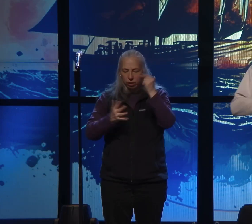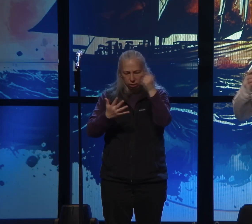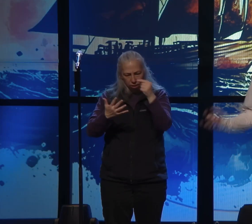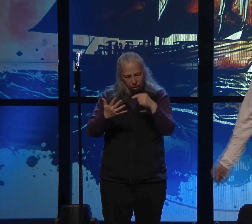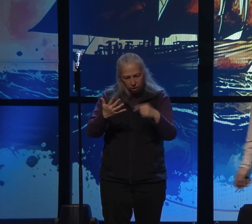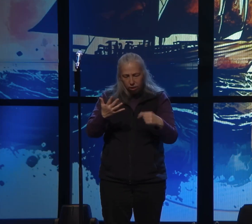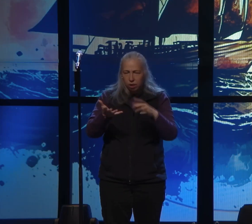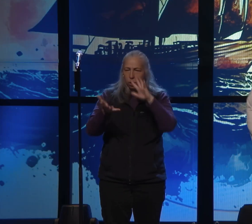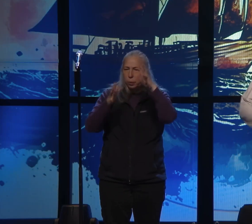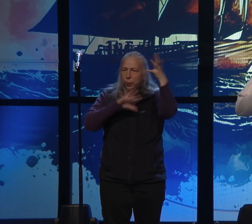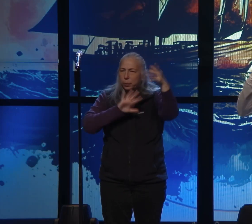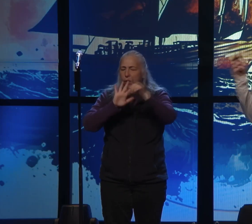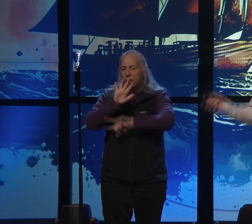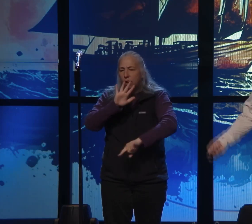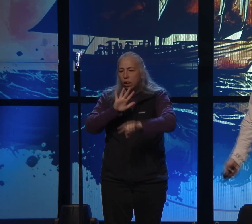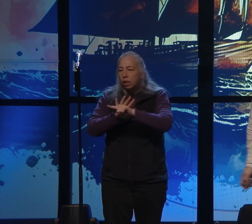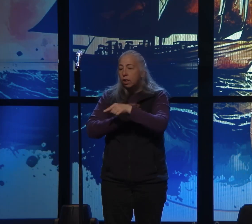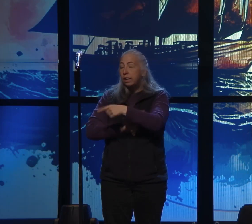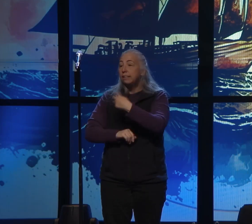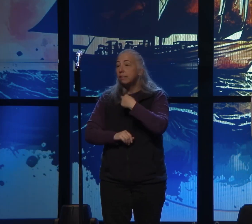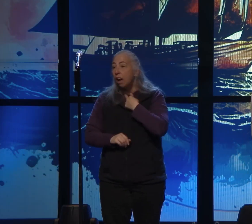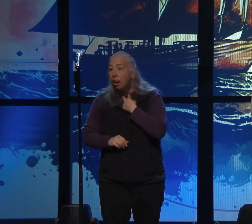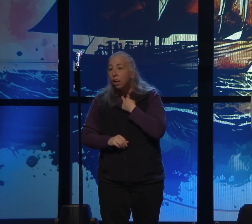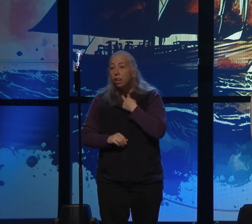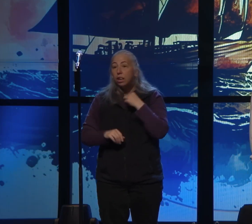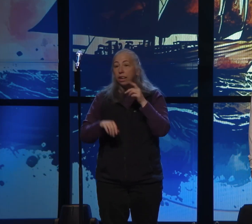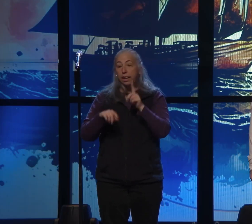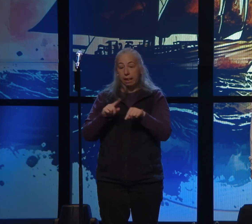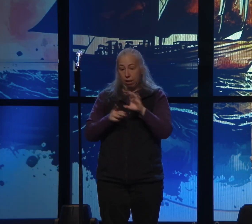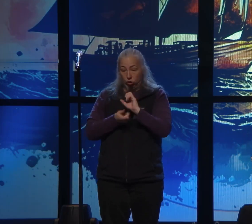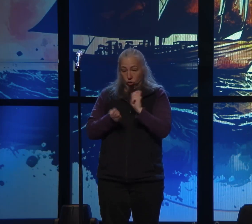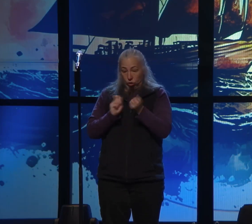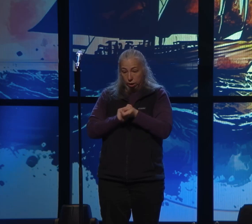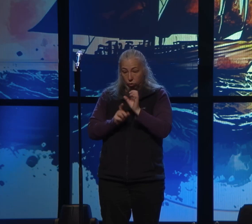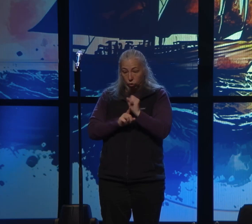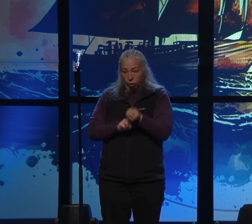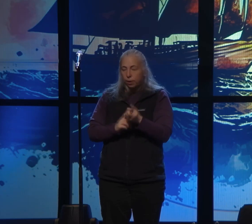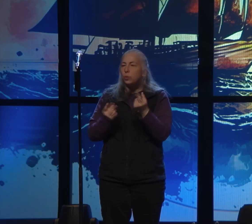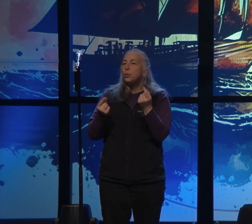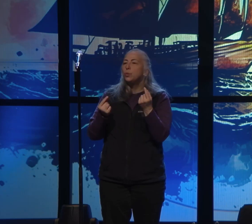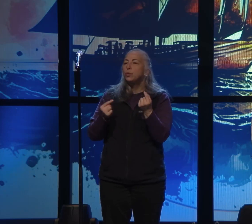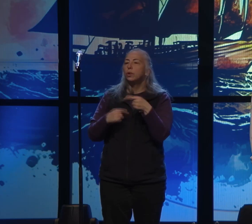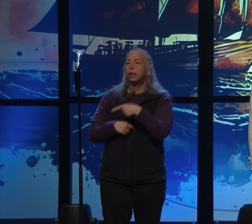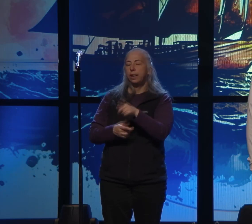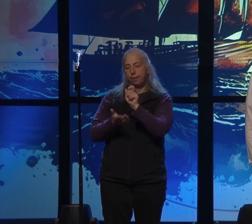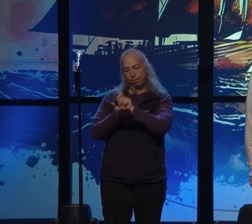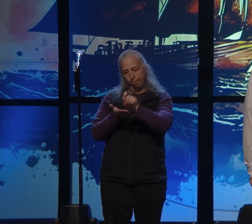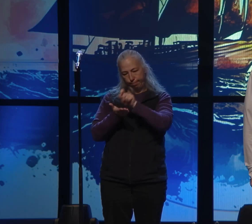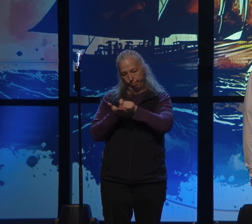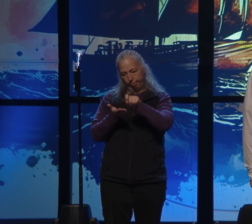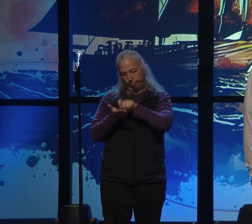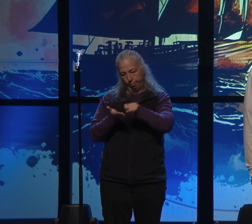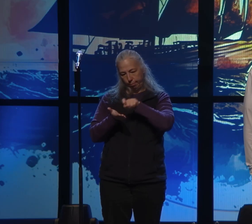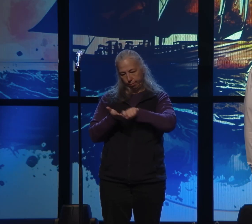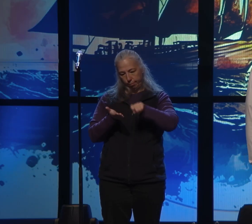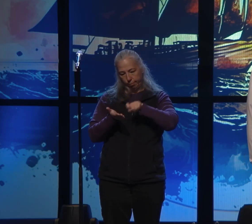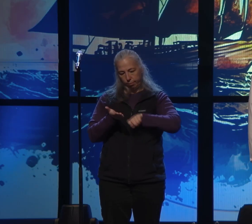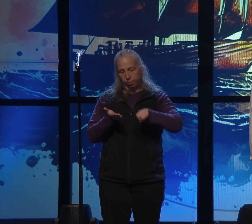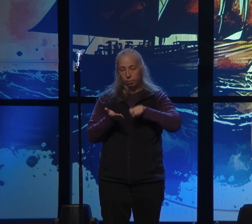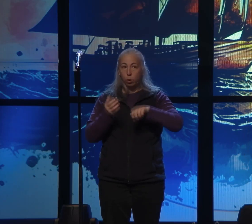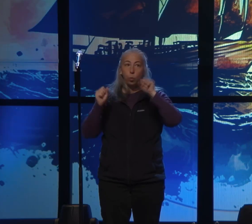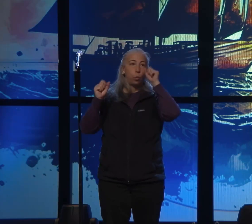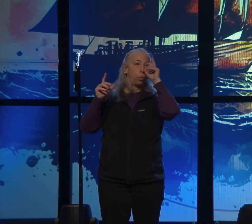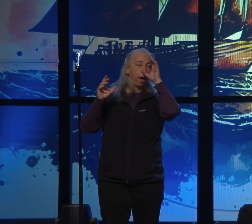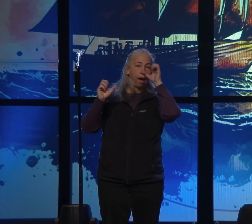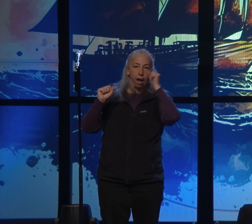trapped, he's helpless, he can't do anything about his circumstances, but what does he do? He writes. And he writes magnificently, and